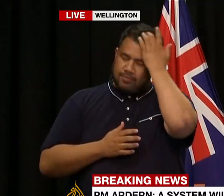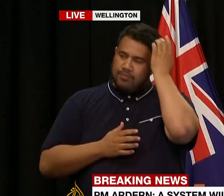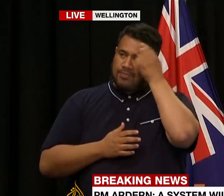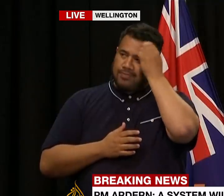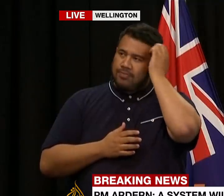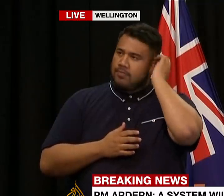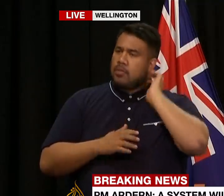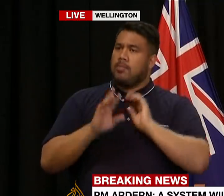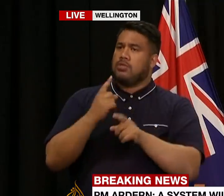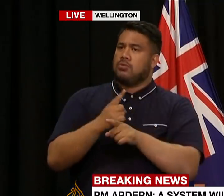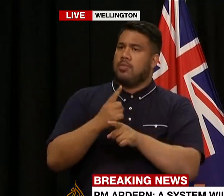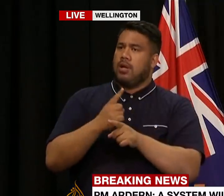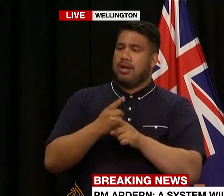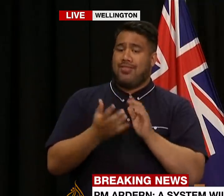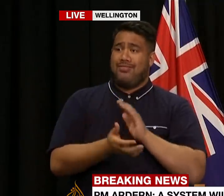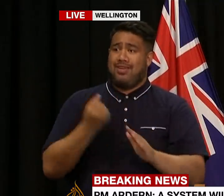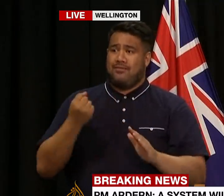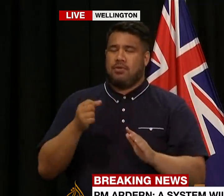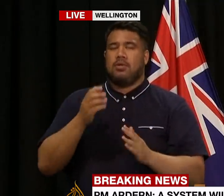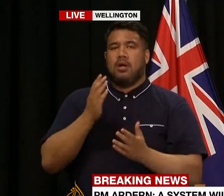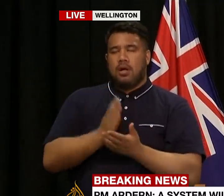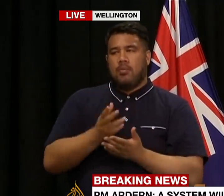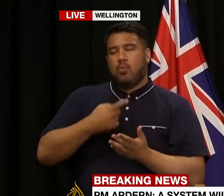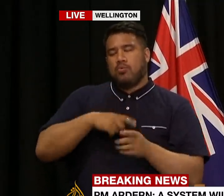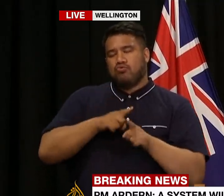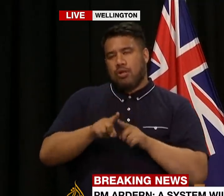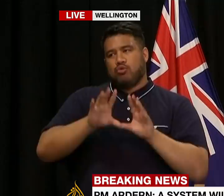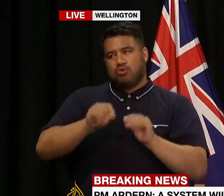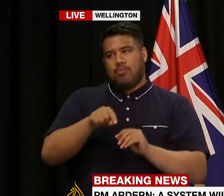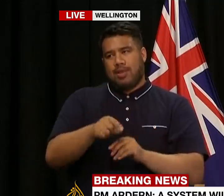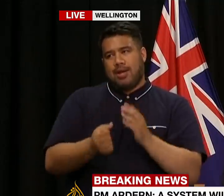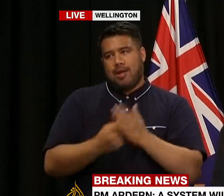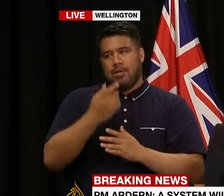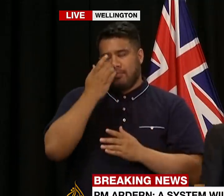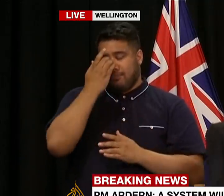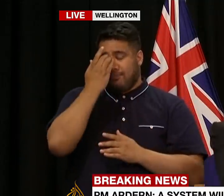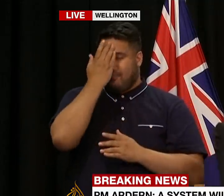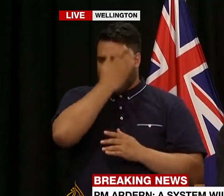to wider issues of theft, we'll do what we can to prevent that.